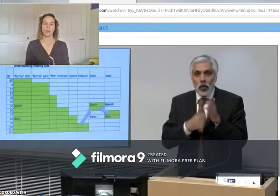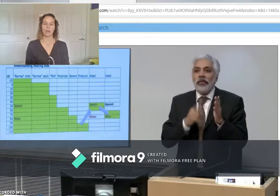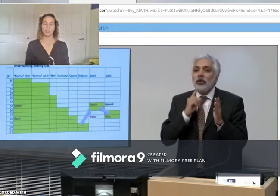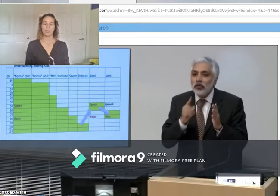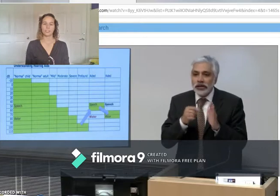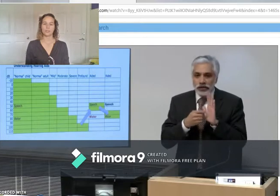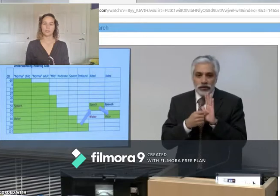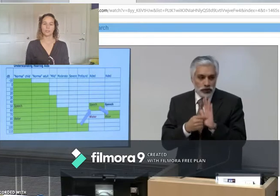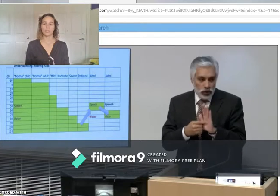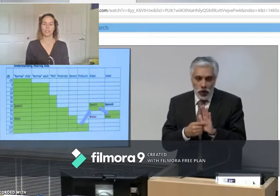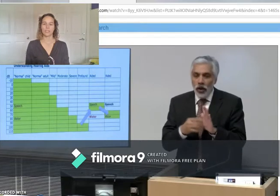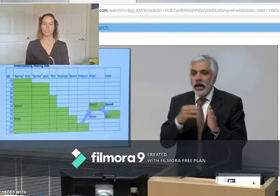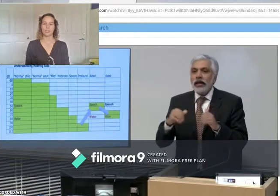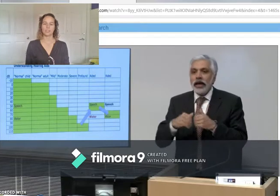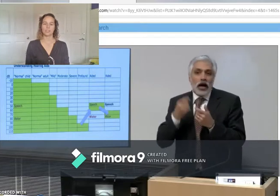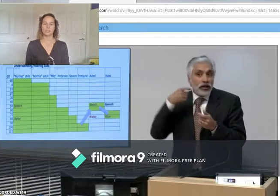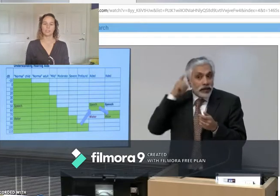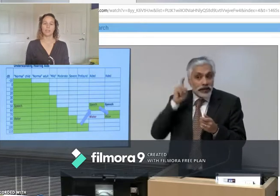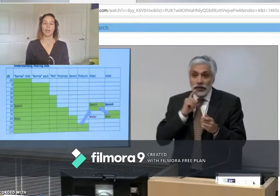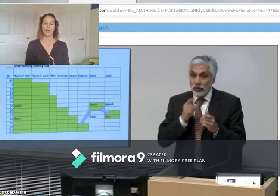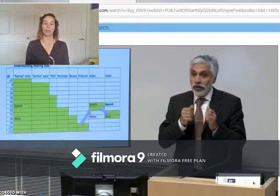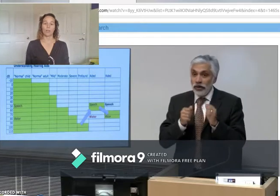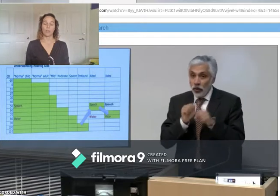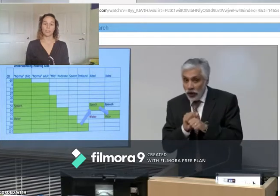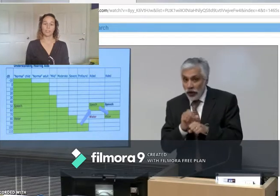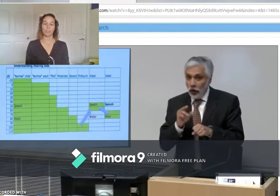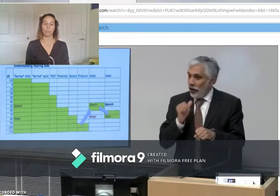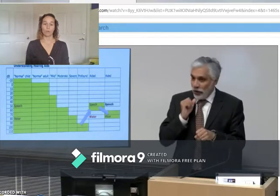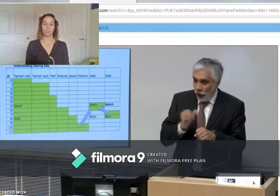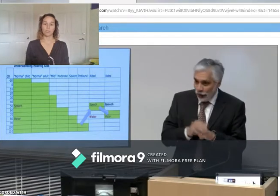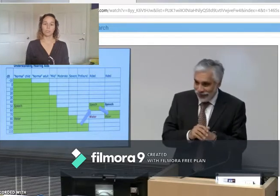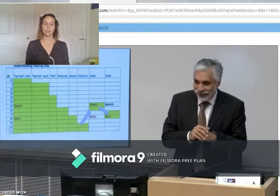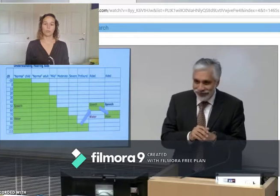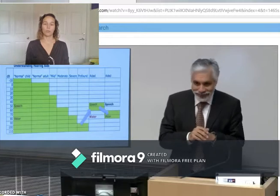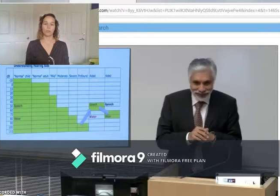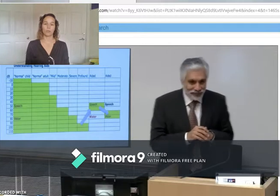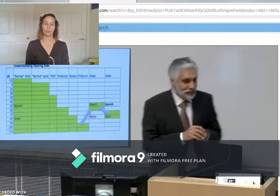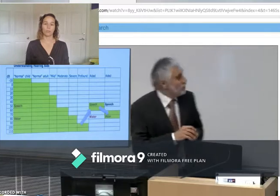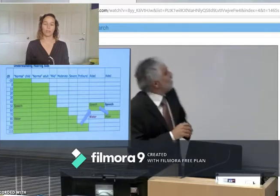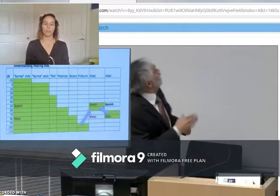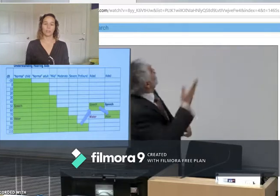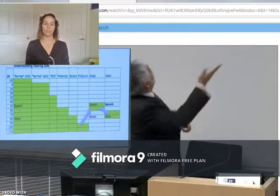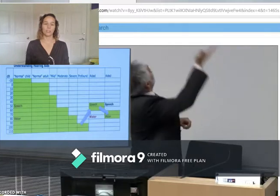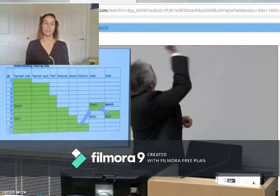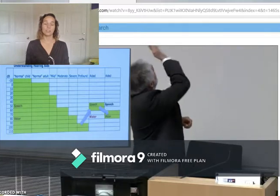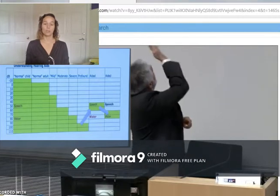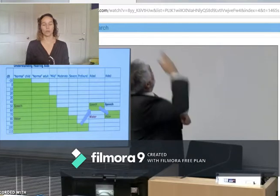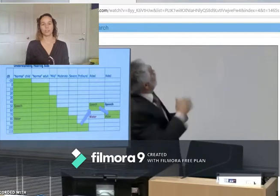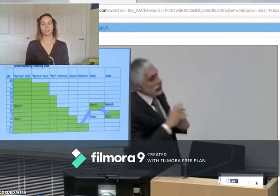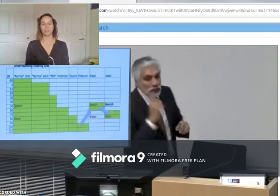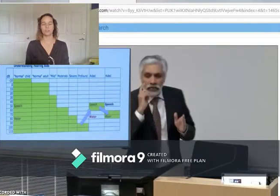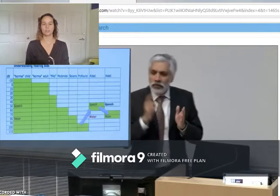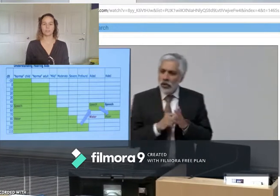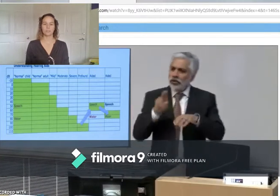It's how audiologists gauge how well your hearing works, or in other words, doesn't